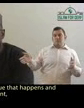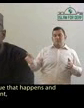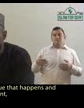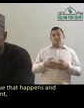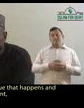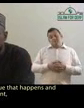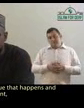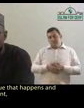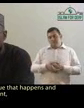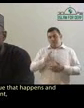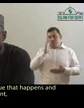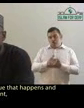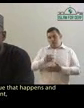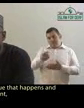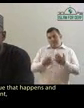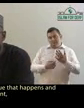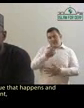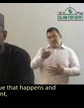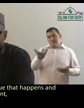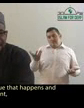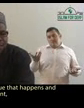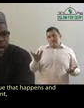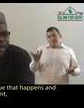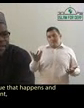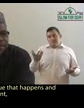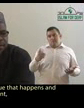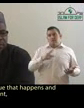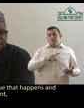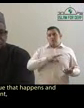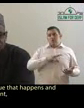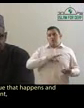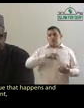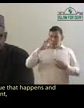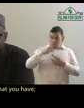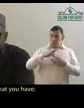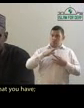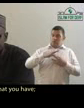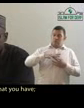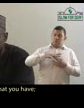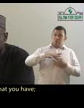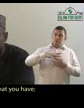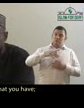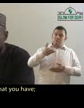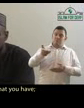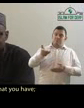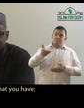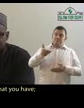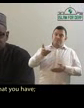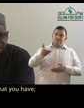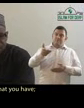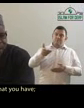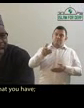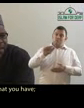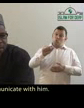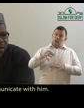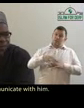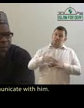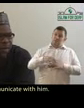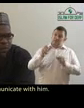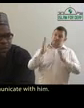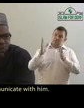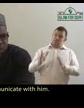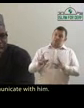Yeah, that's true. That happens. And that's why it's really important, again, the type of husband that you have.